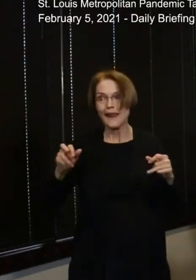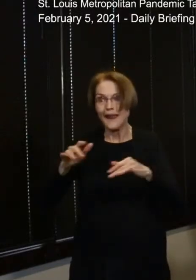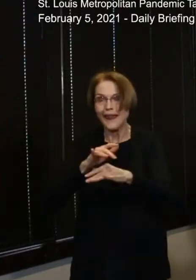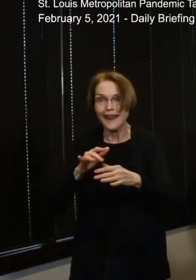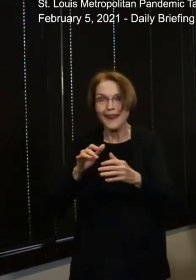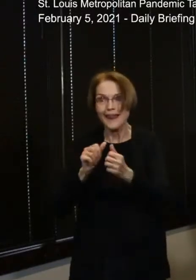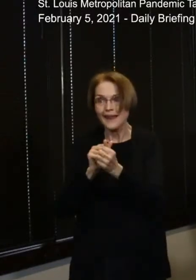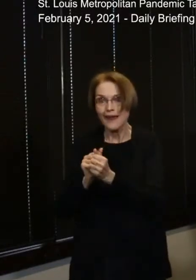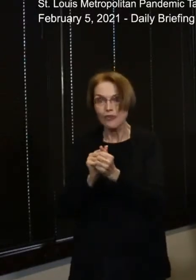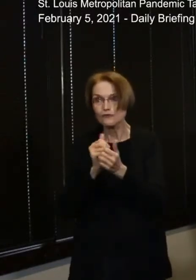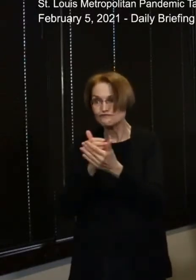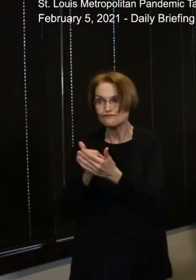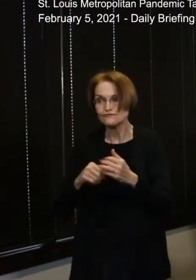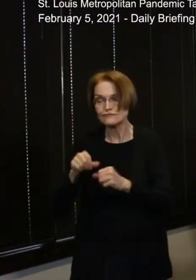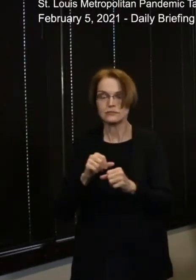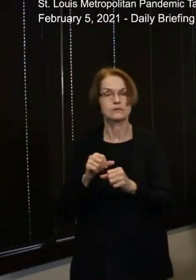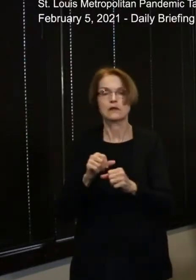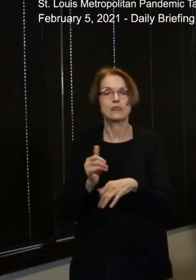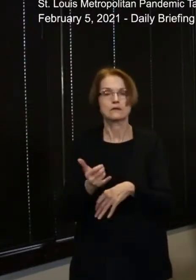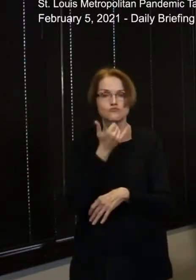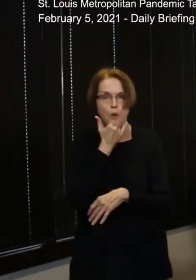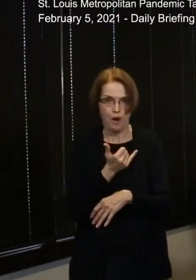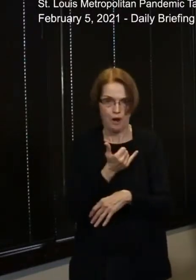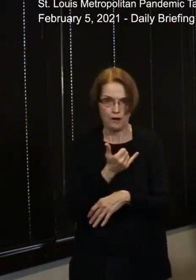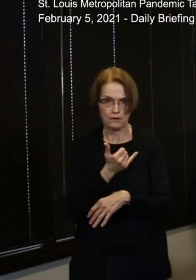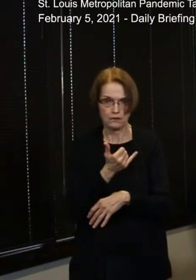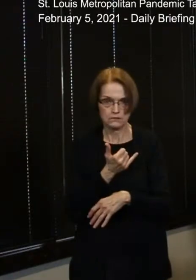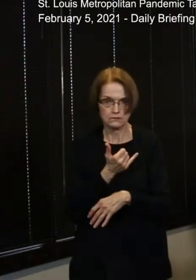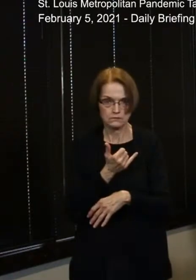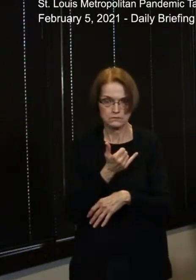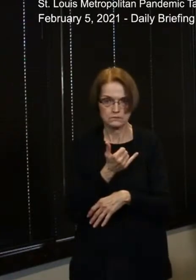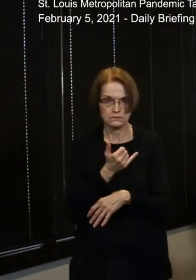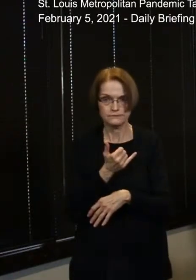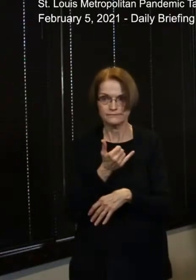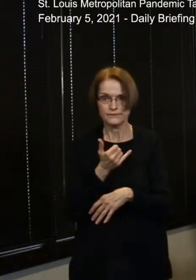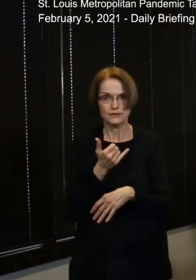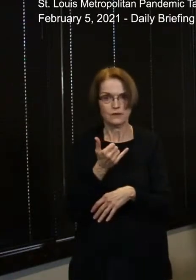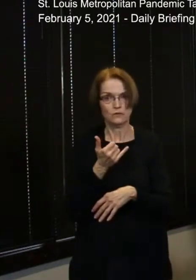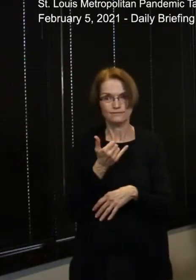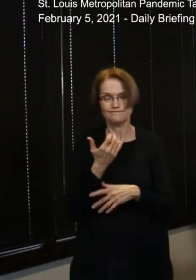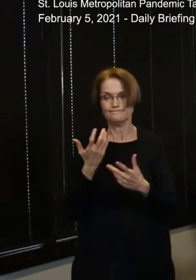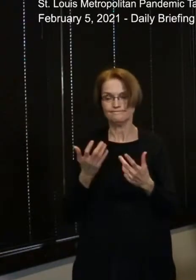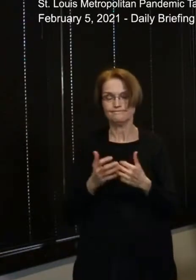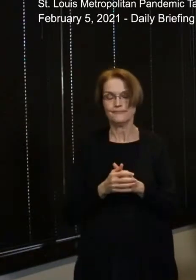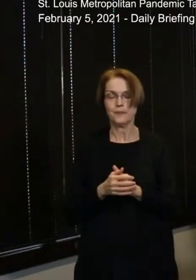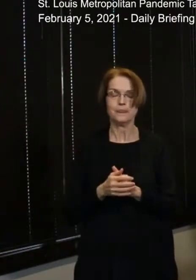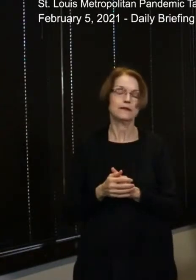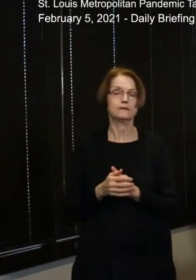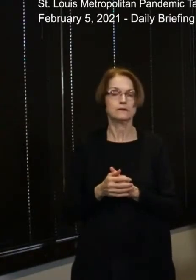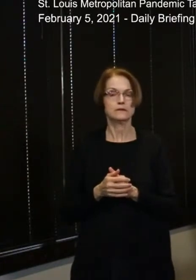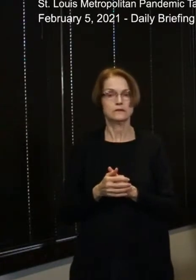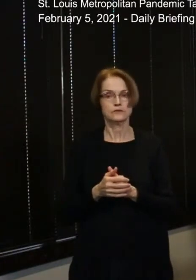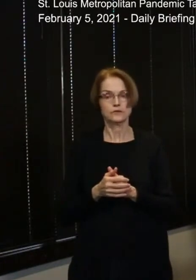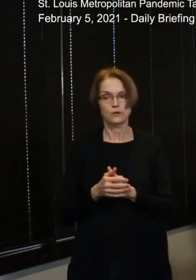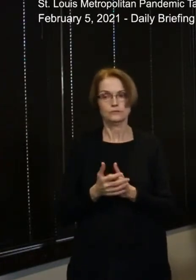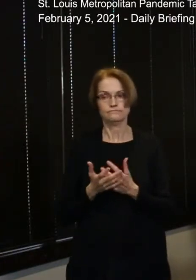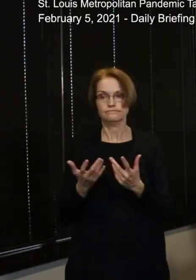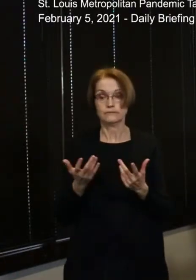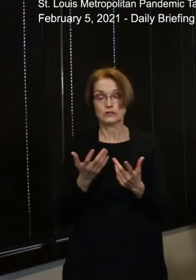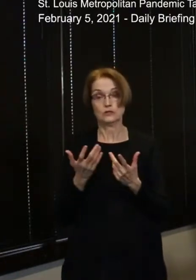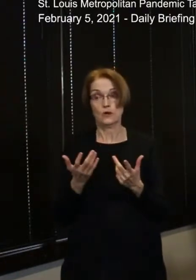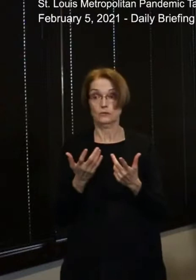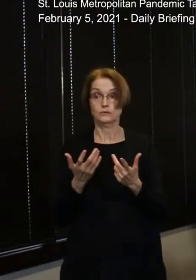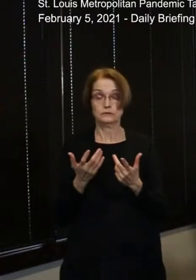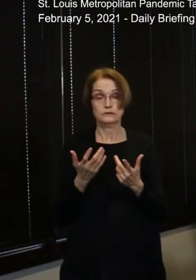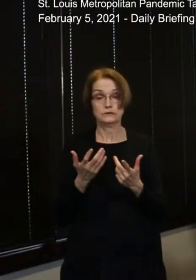groups. That's absolutely the wrong message to take away from these declining numbers. So, the perfect storm would